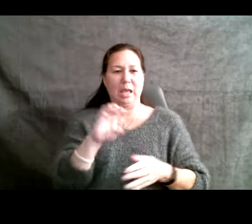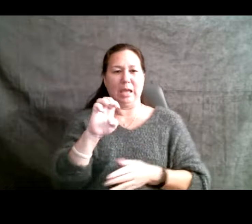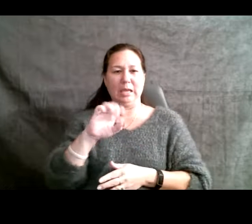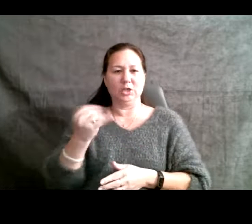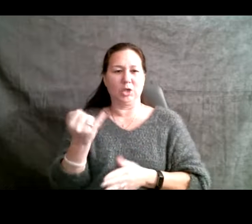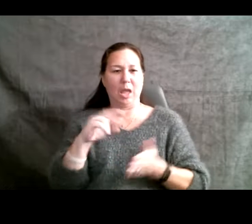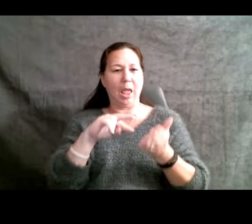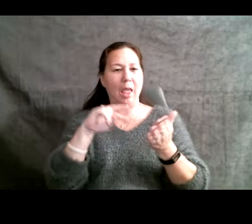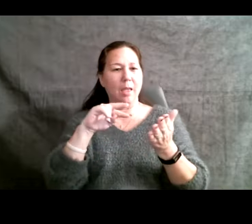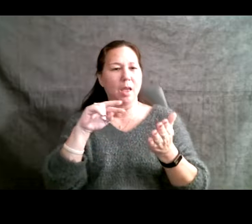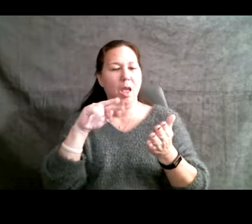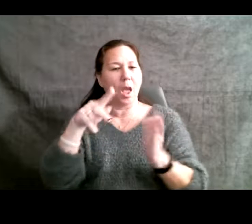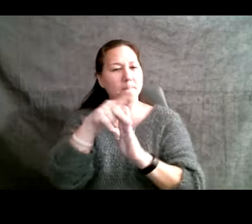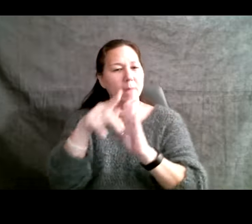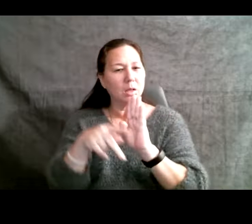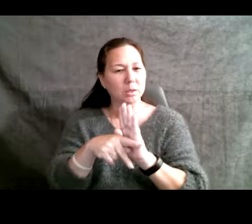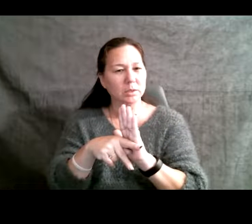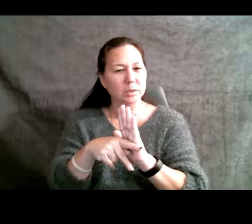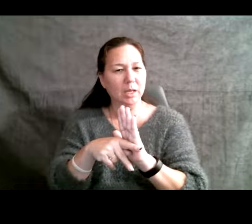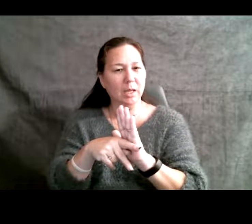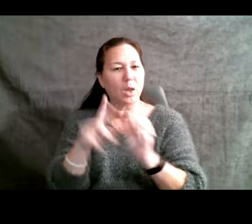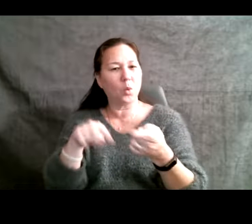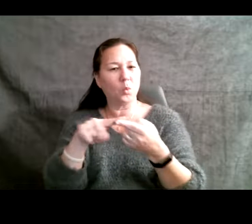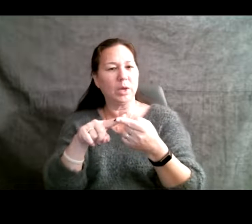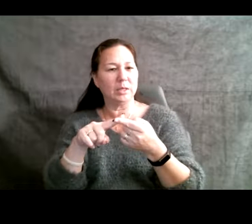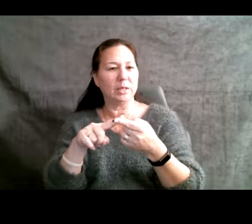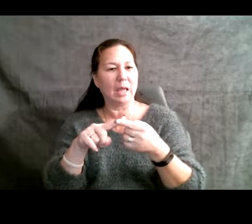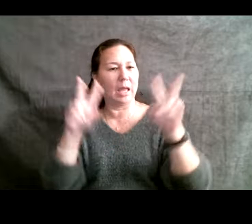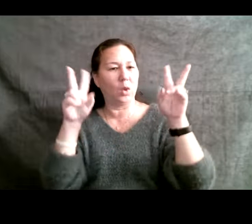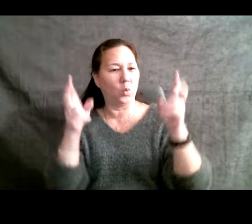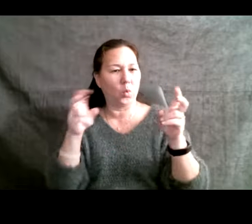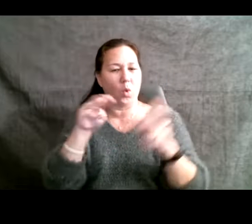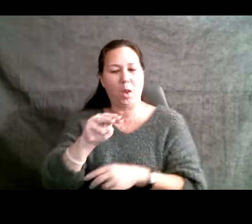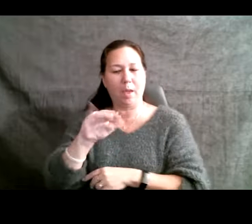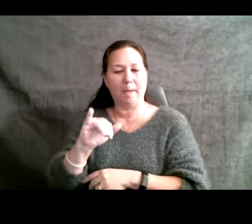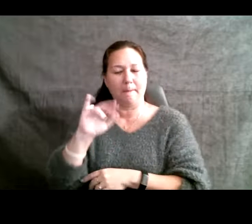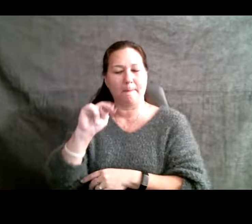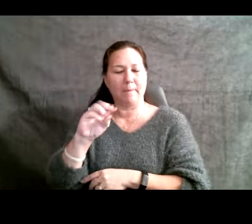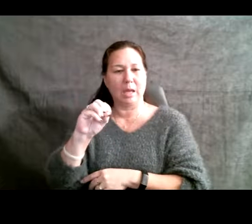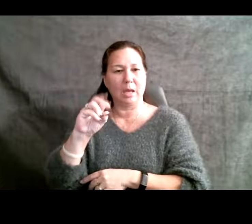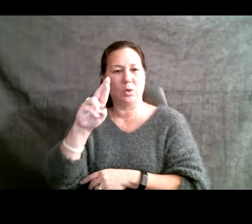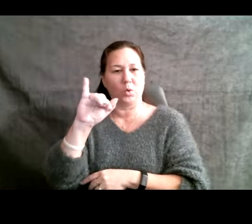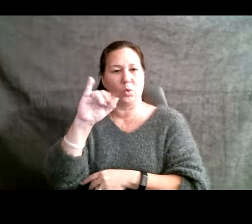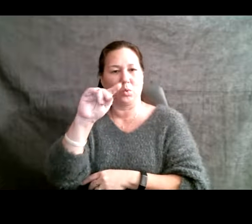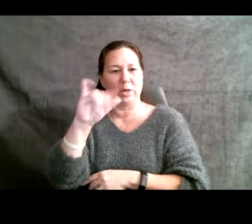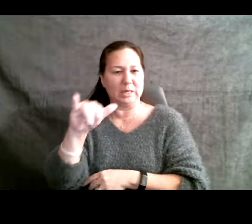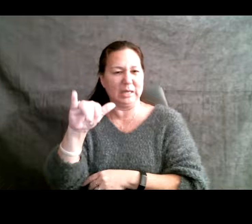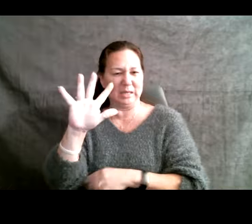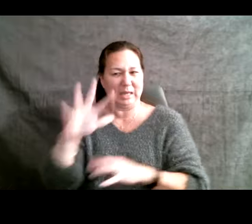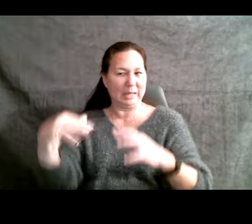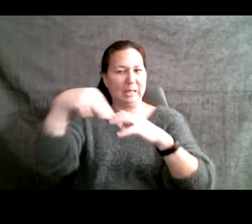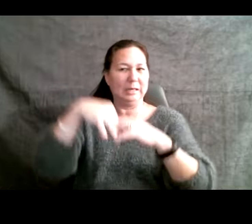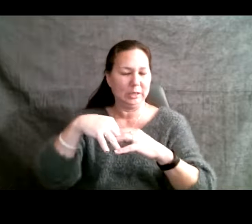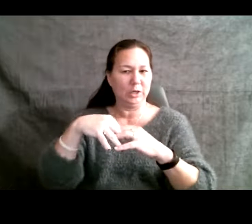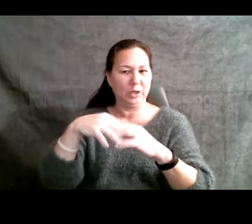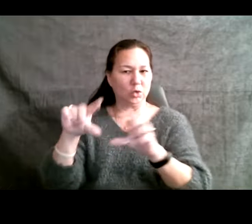minority, quote, minority in that policy, the indigenous population is included. Now, this is